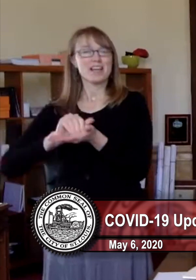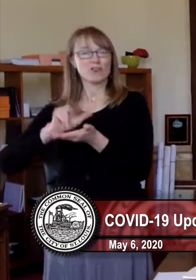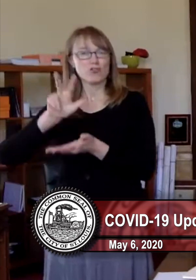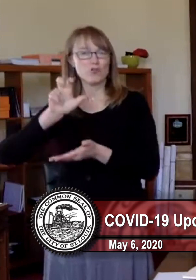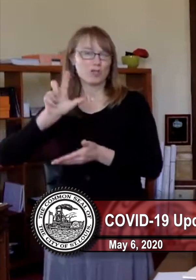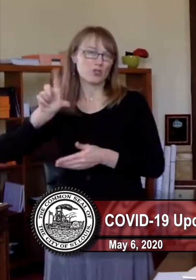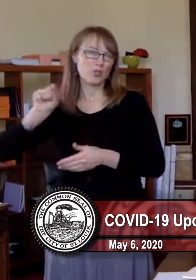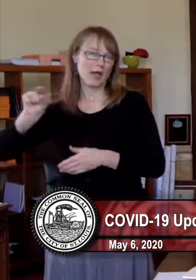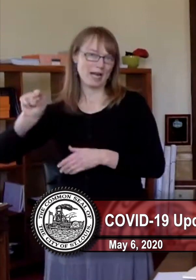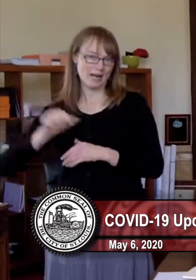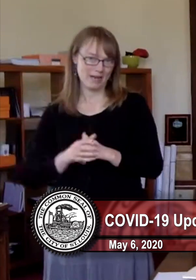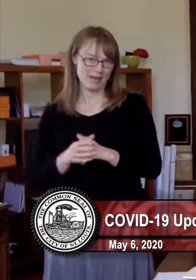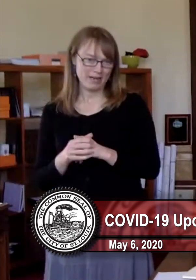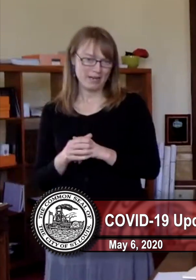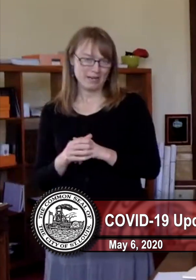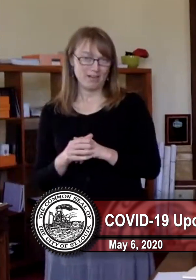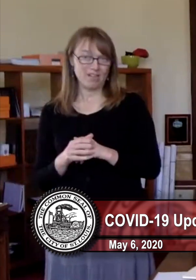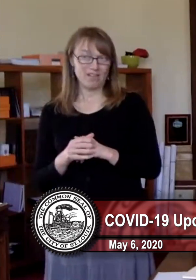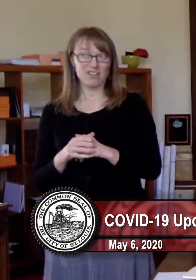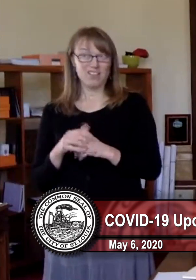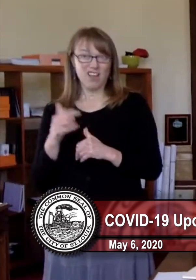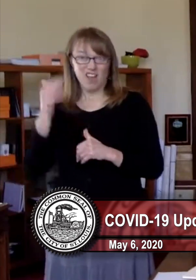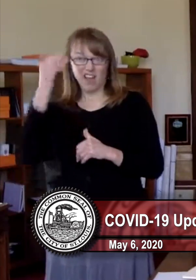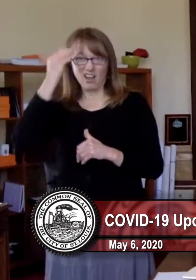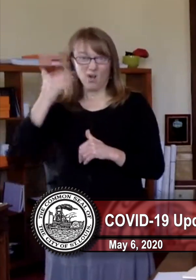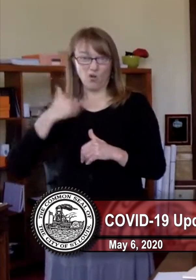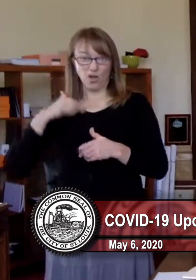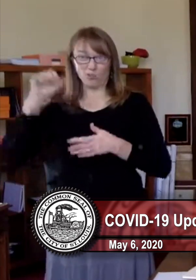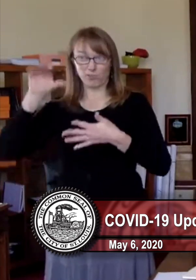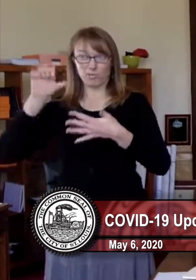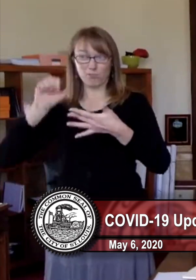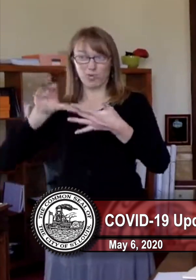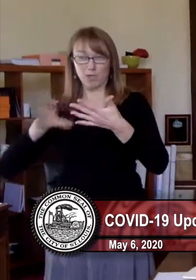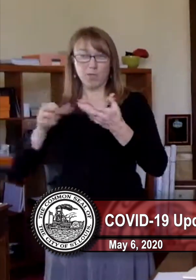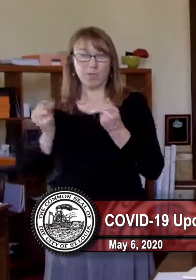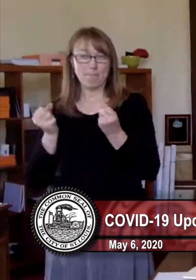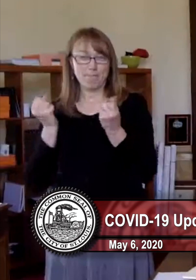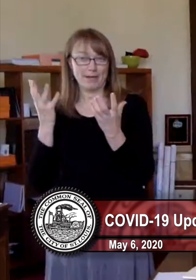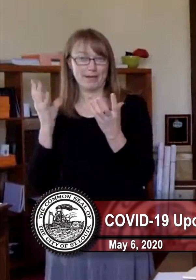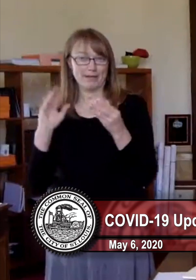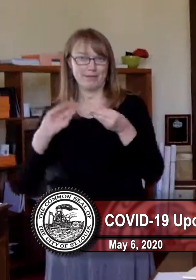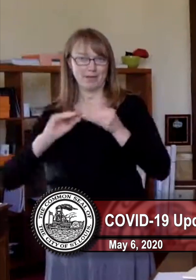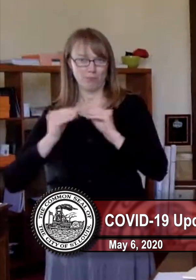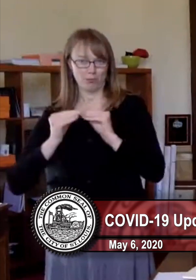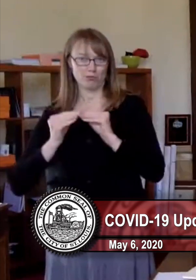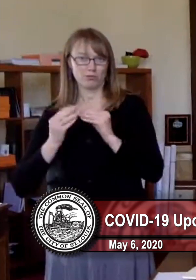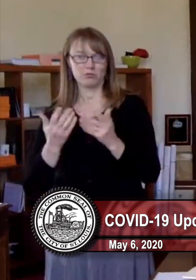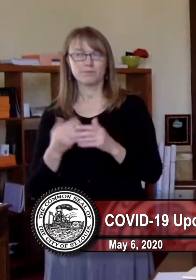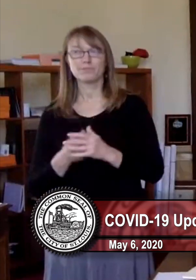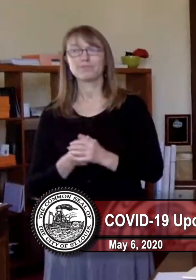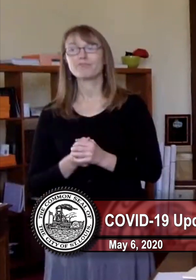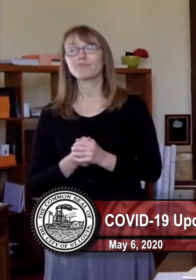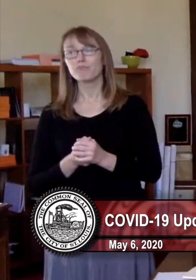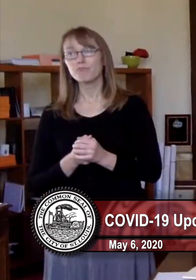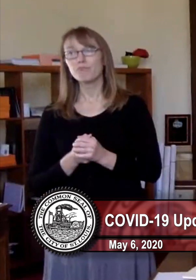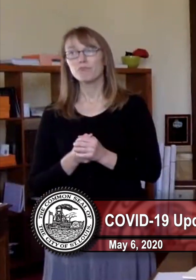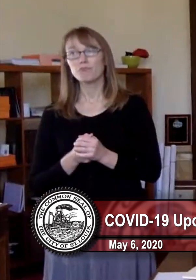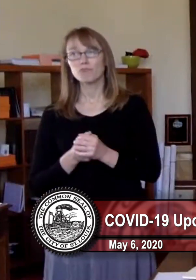1,320. So I know that's a lot of numbers. The long and the short of that is that